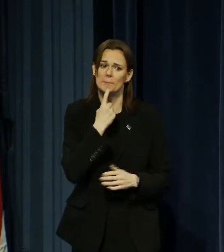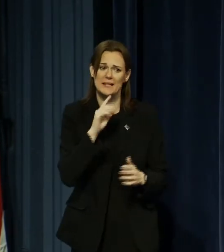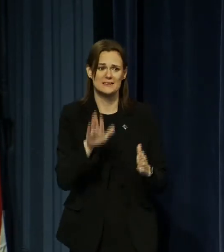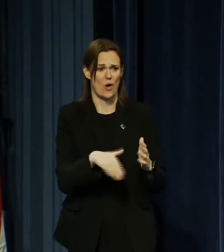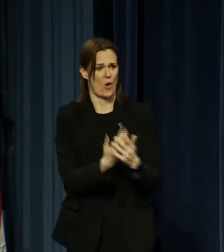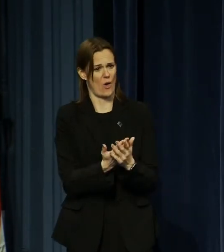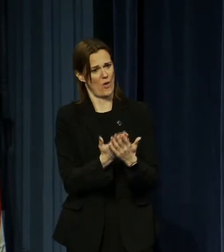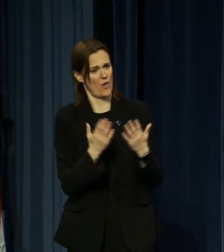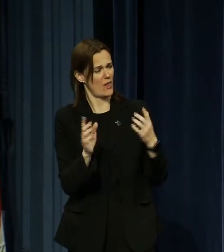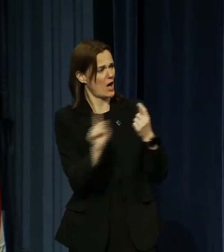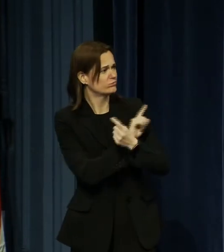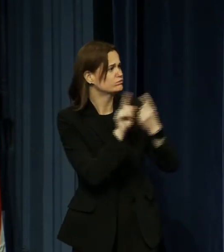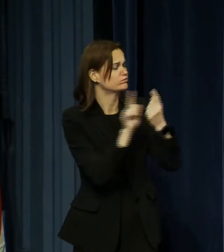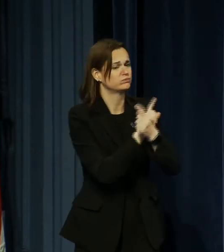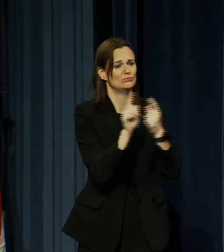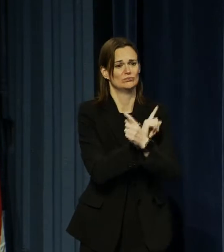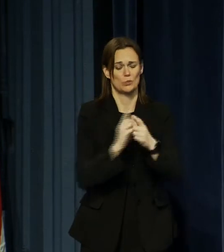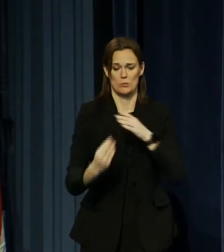Nolan Bennett.